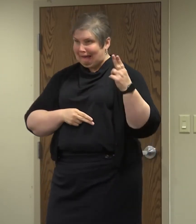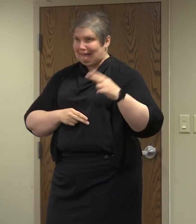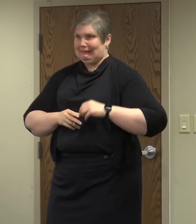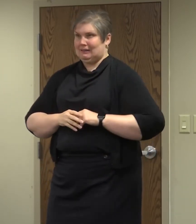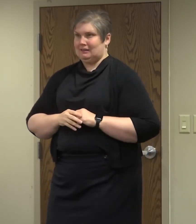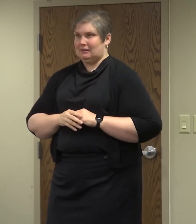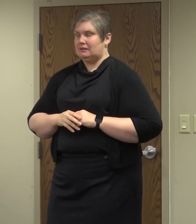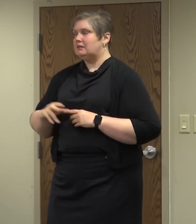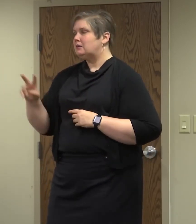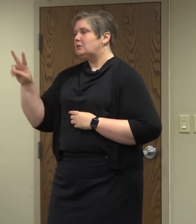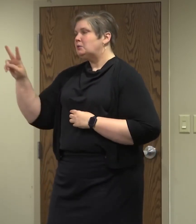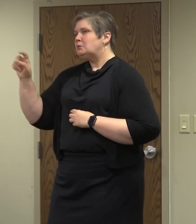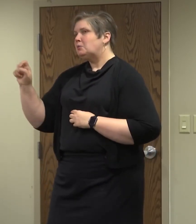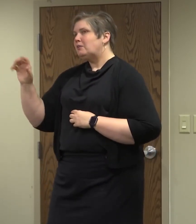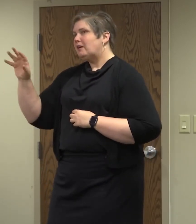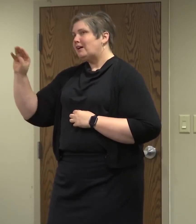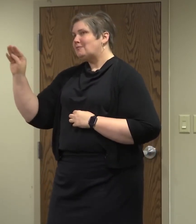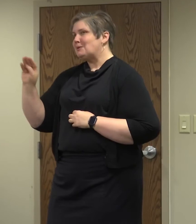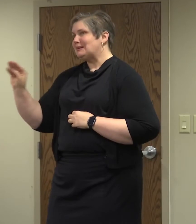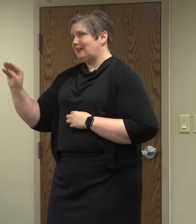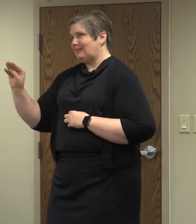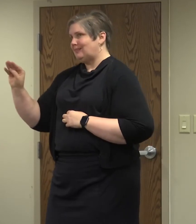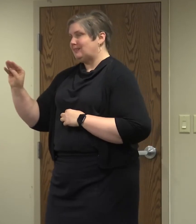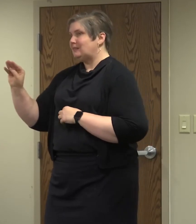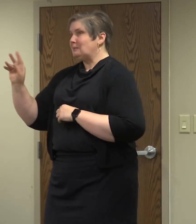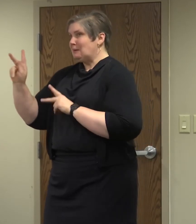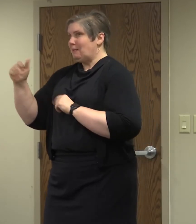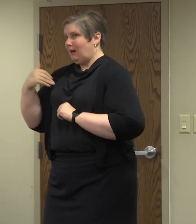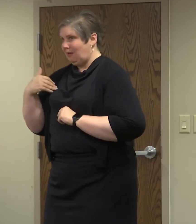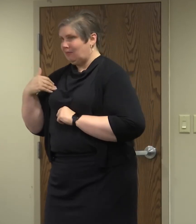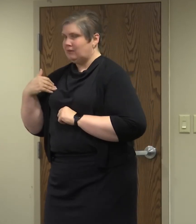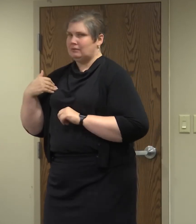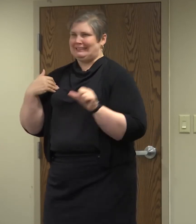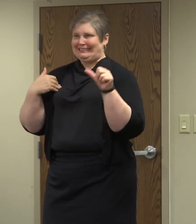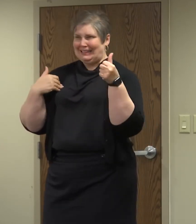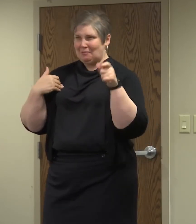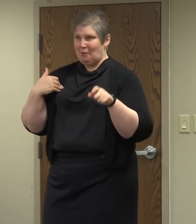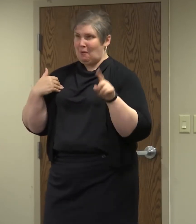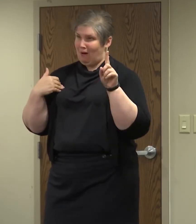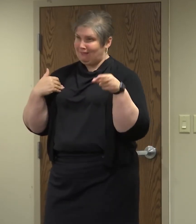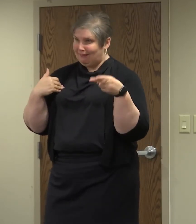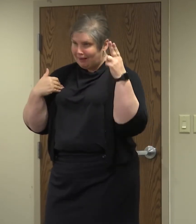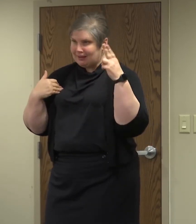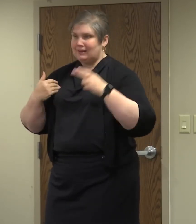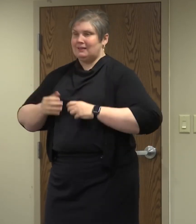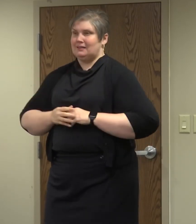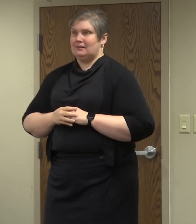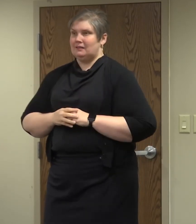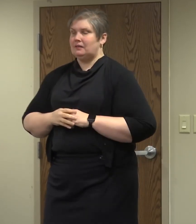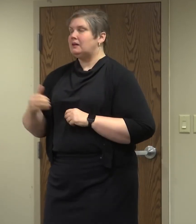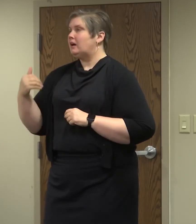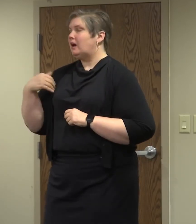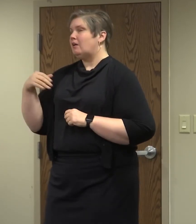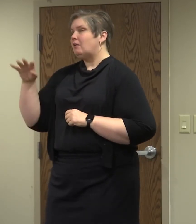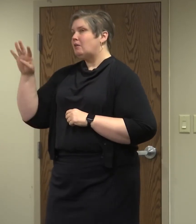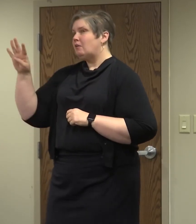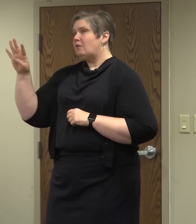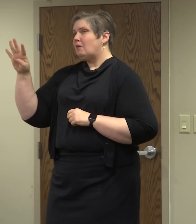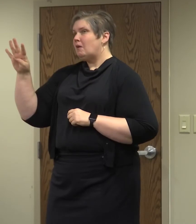positivity rate is 2.5%. Ours is 10.1%. They have